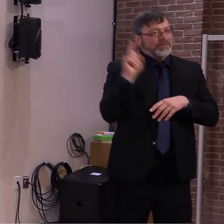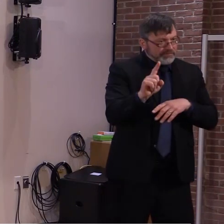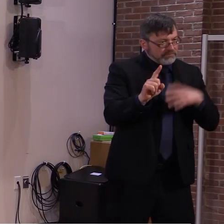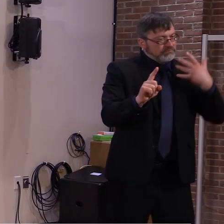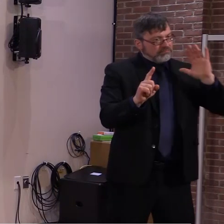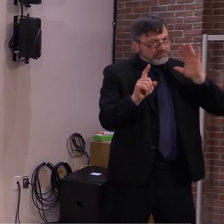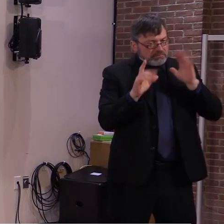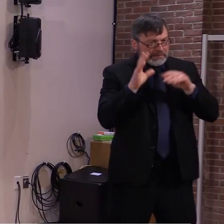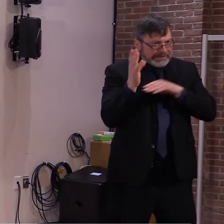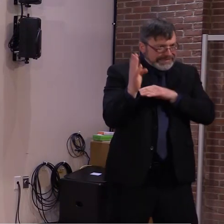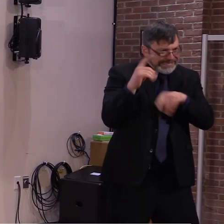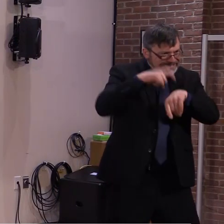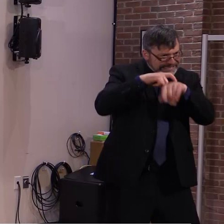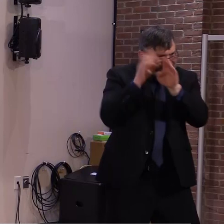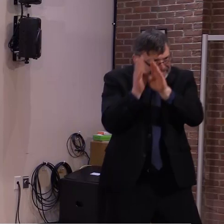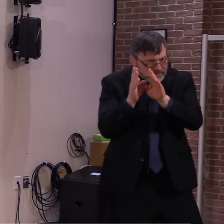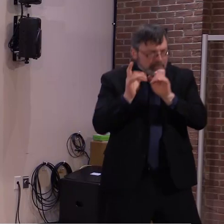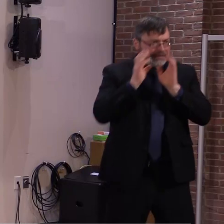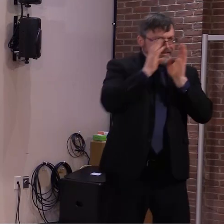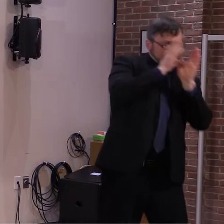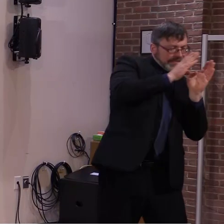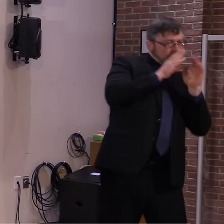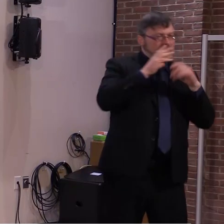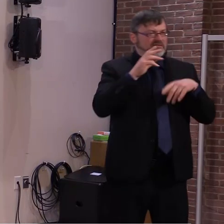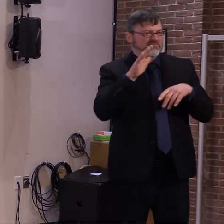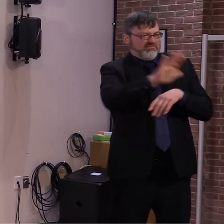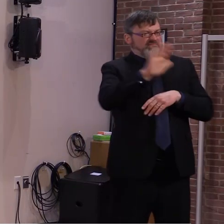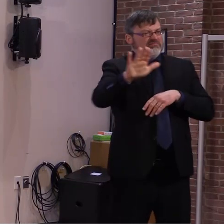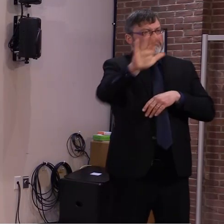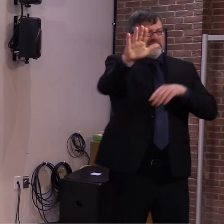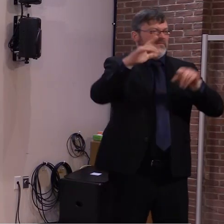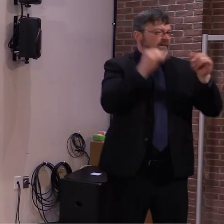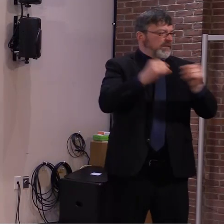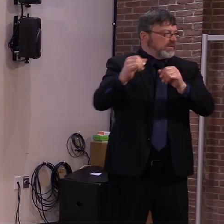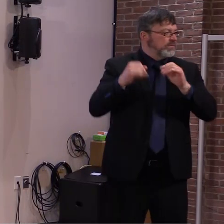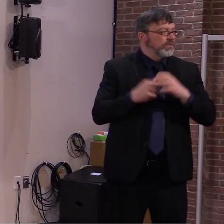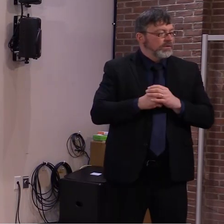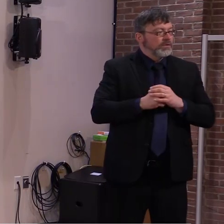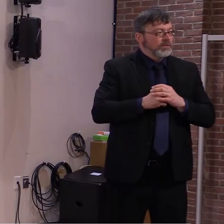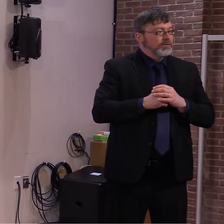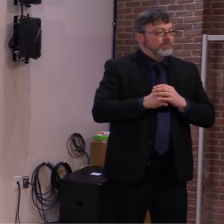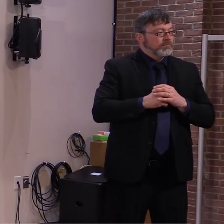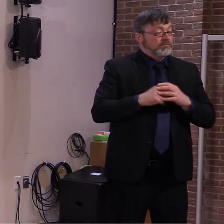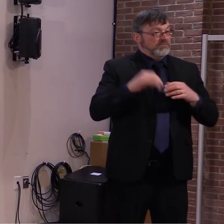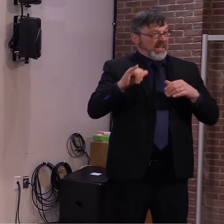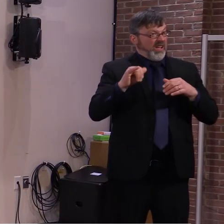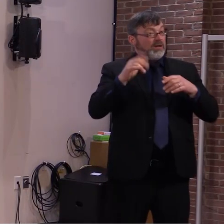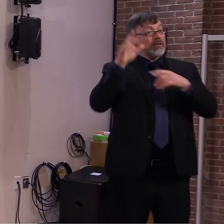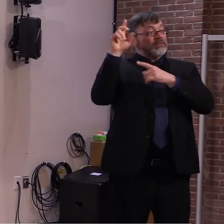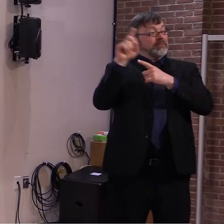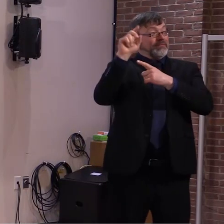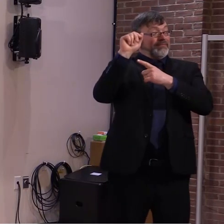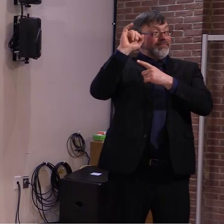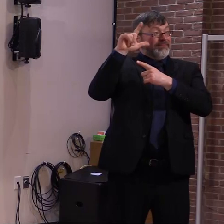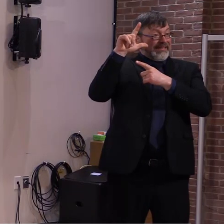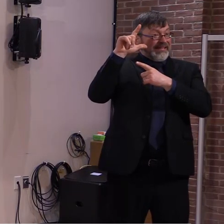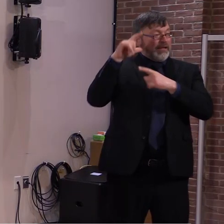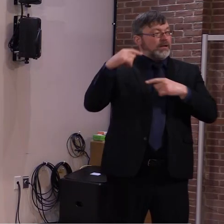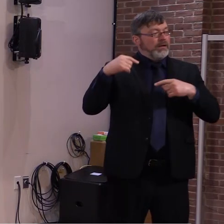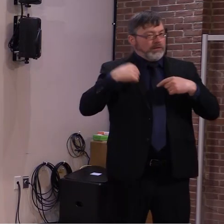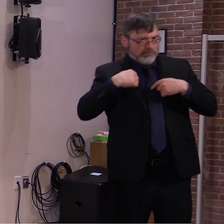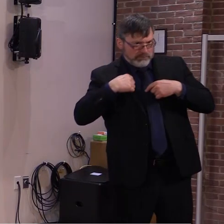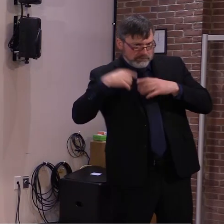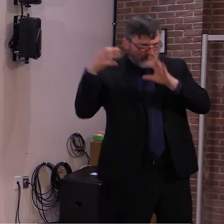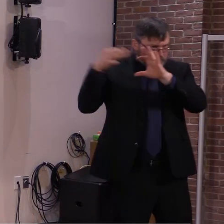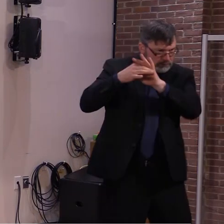revised reopening guidance to answer questions and provide technical assistance. We recognize that not all centers